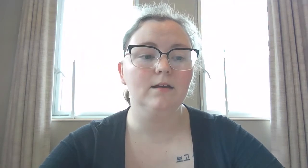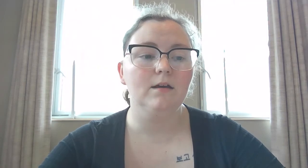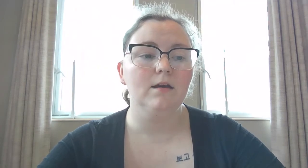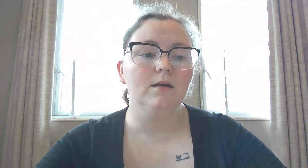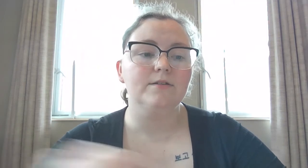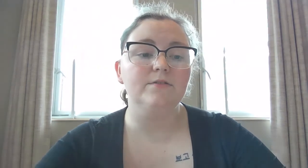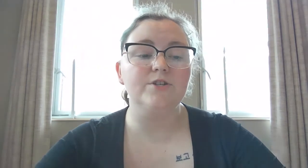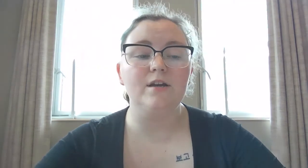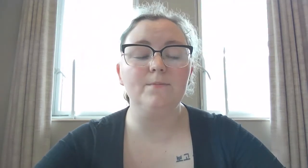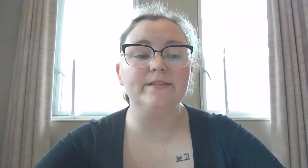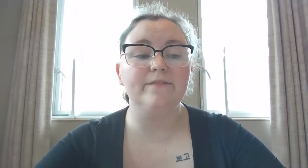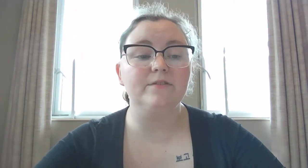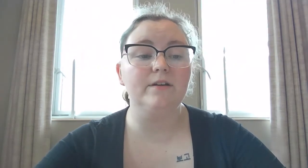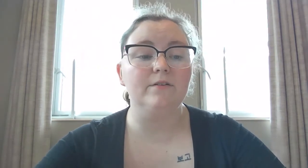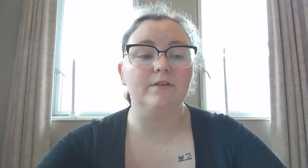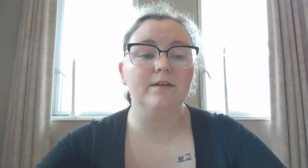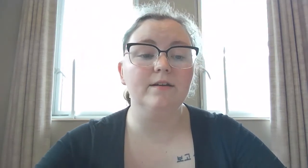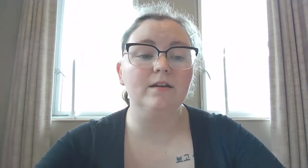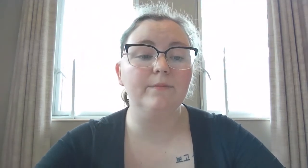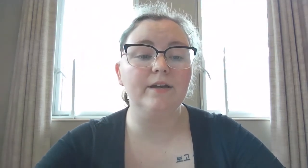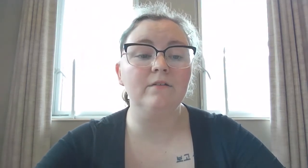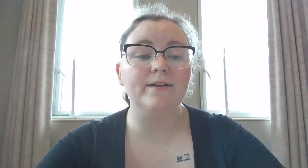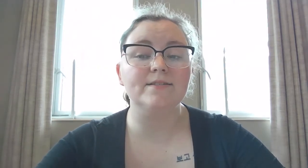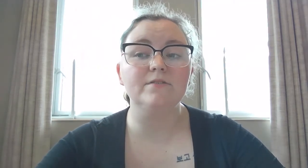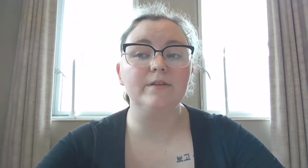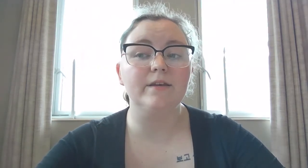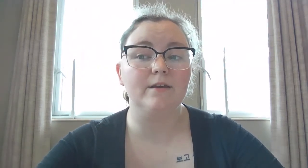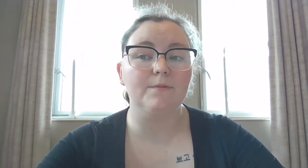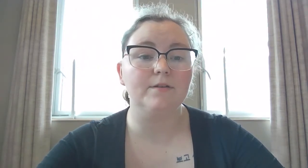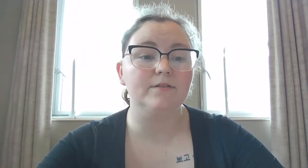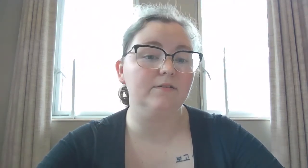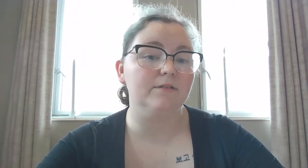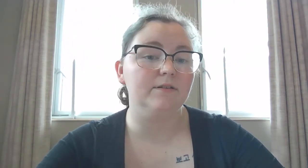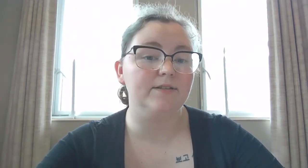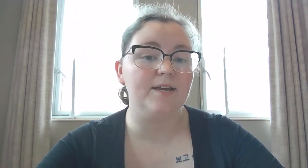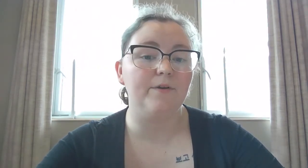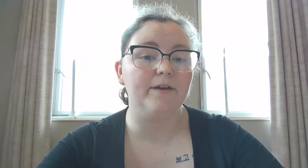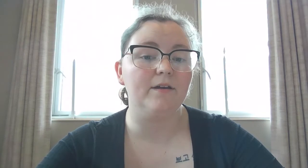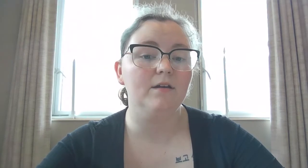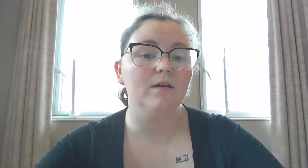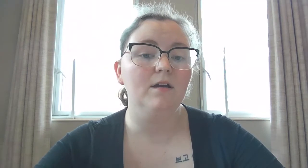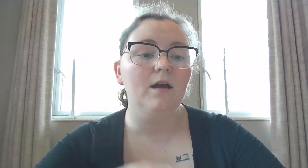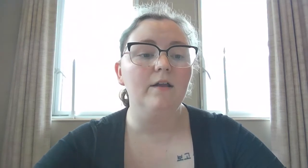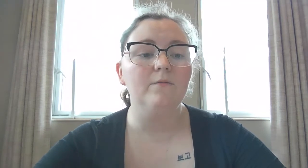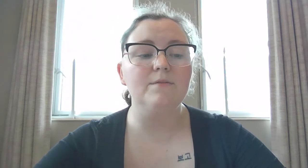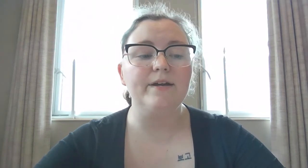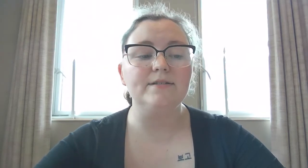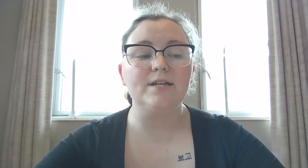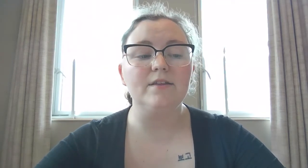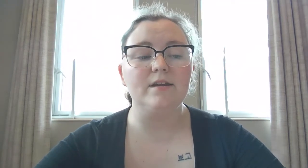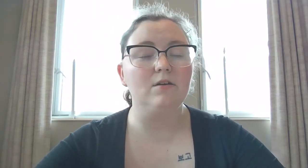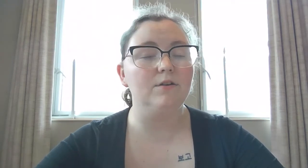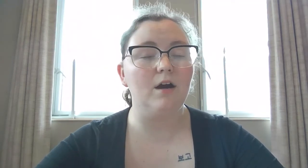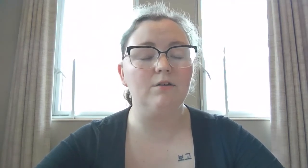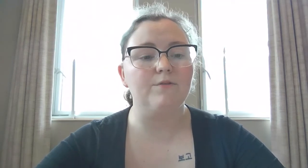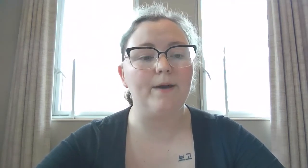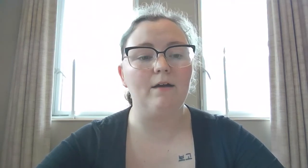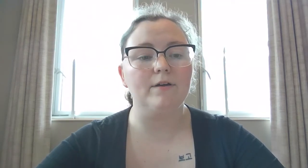So Jacob was left alone, and a man wrestled with him till daybreak. When the man saw that he could not overpower him,